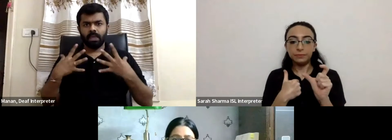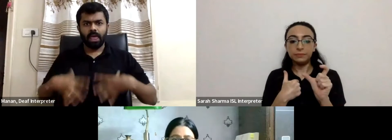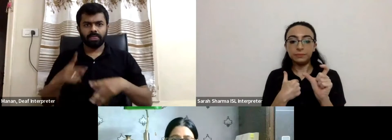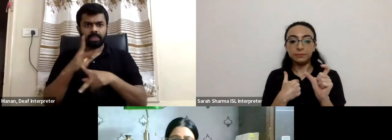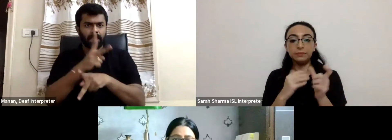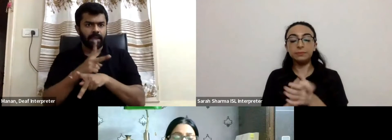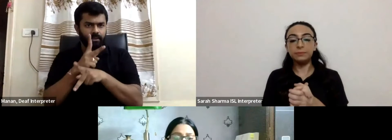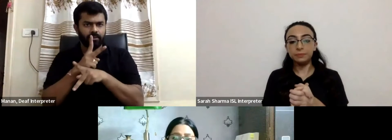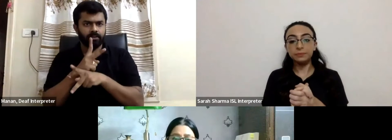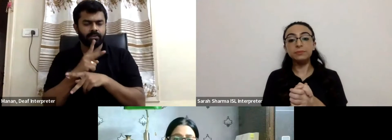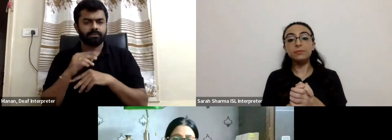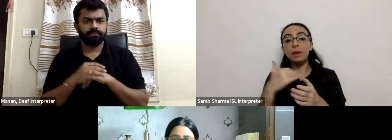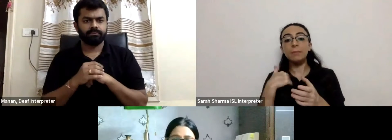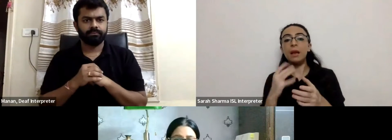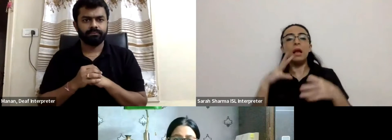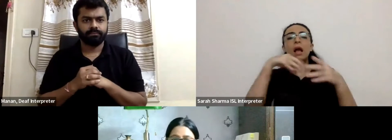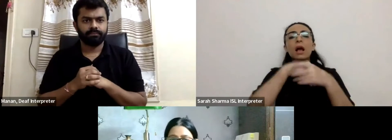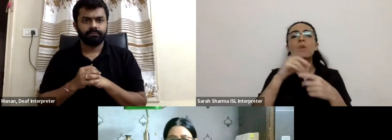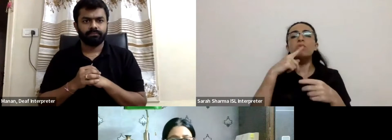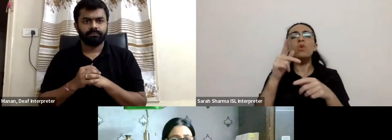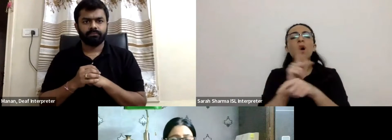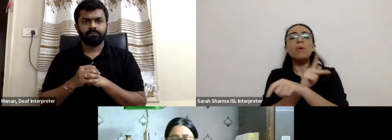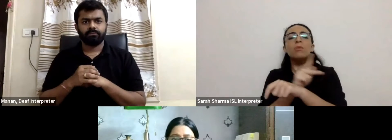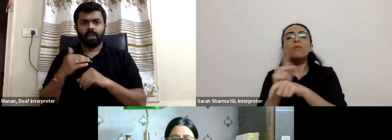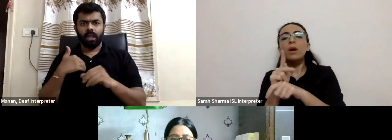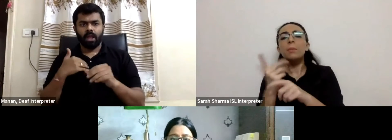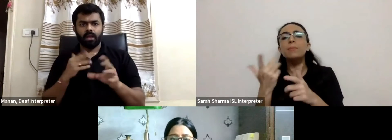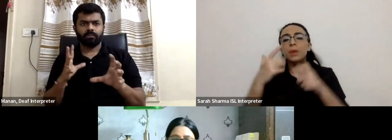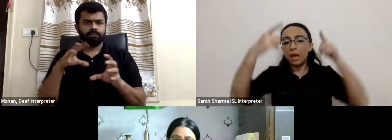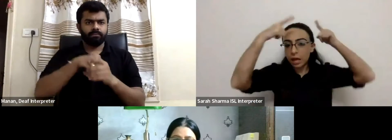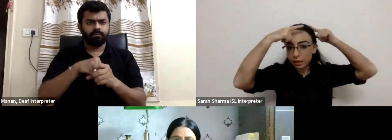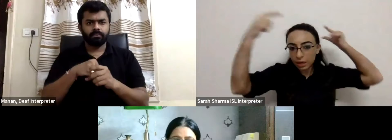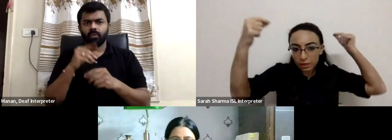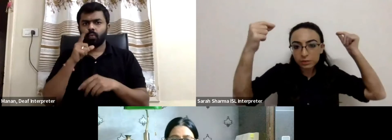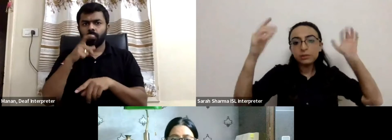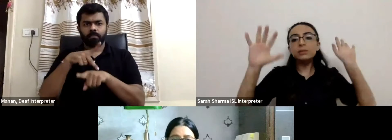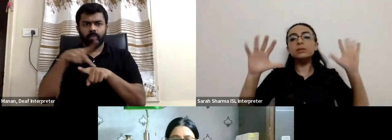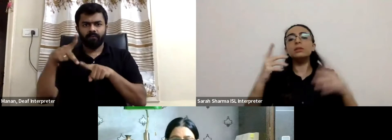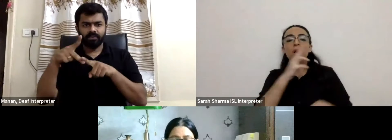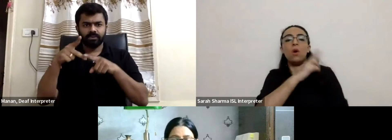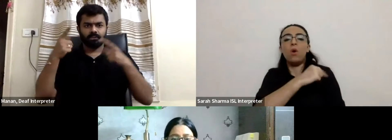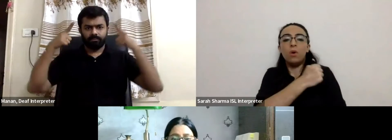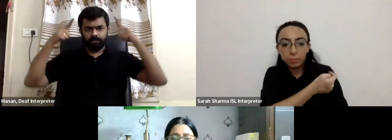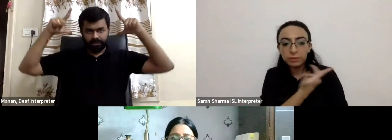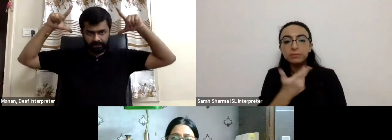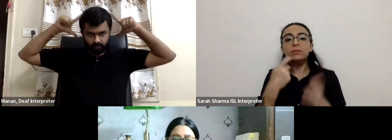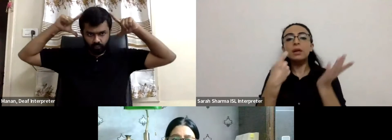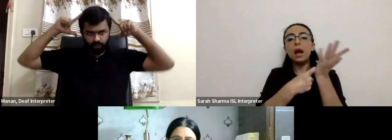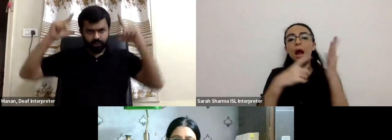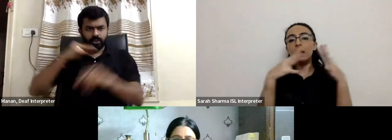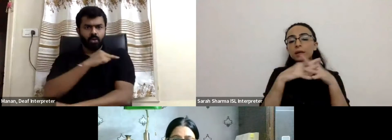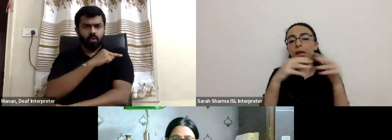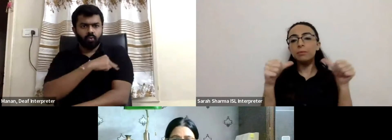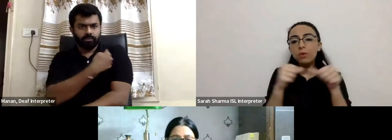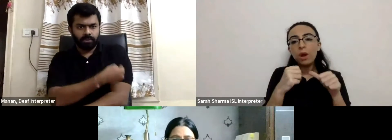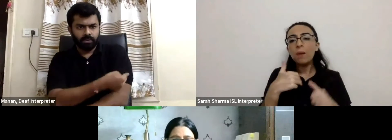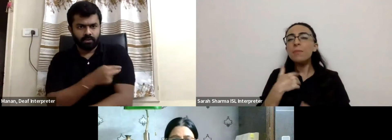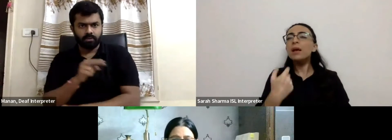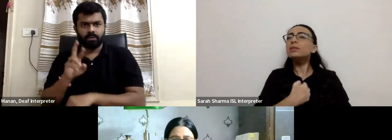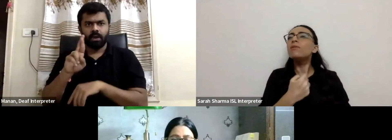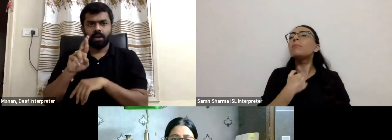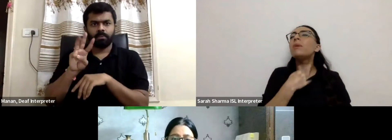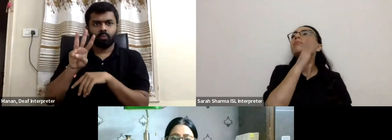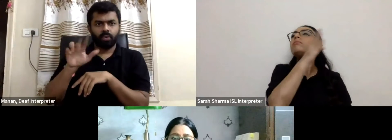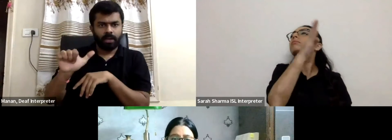basically health profession, but pharma, nursing, even RWAs, common man, like what is the problem? How we